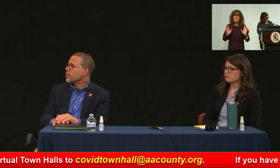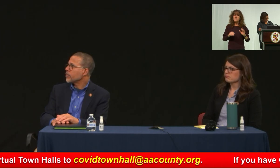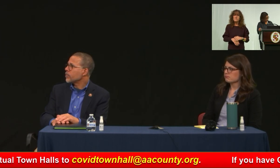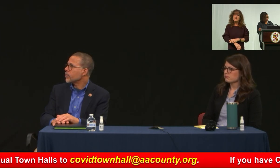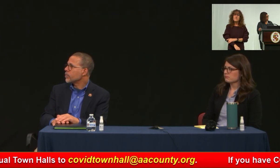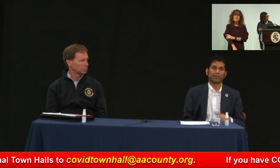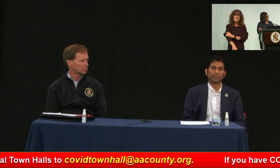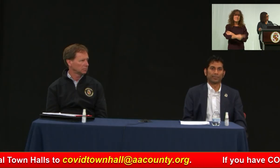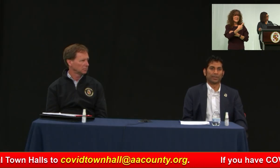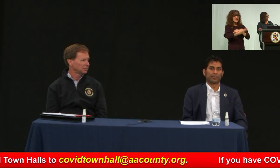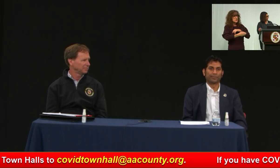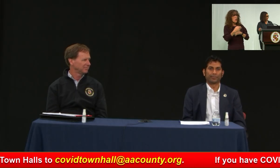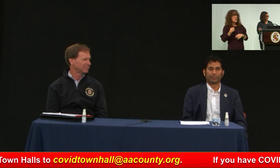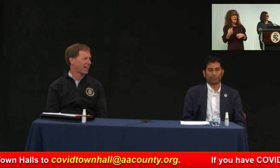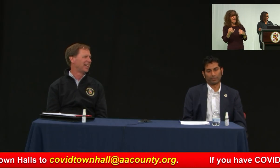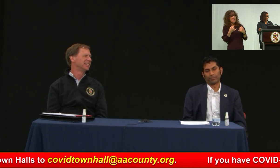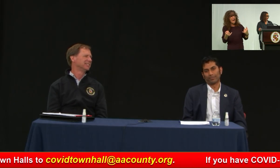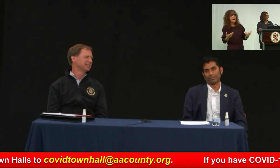You took my line.